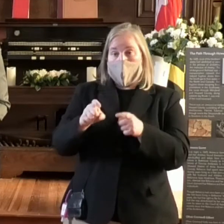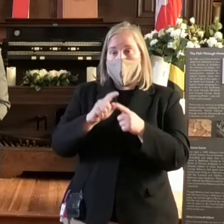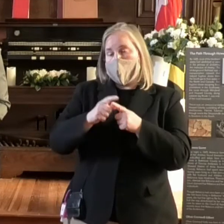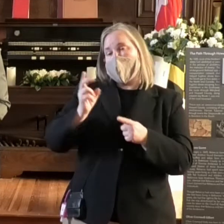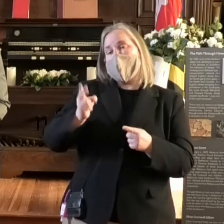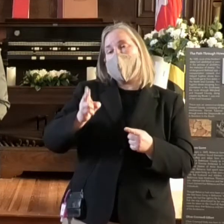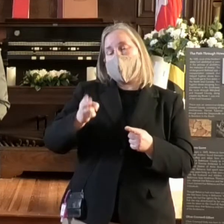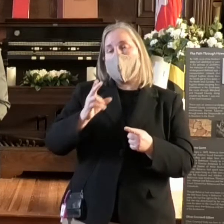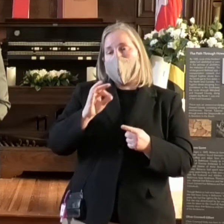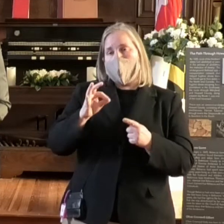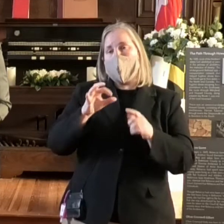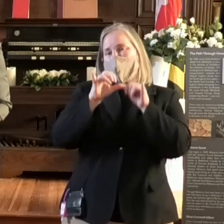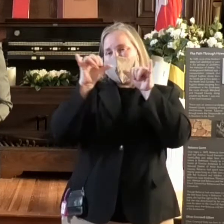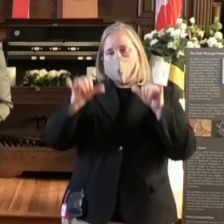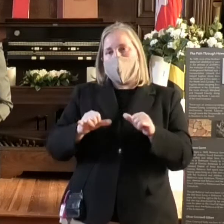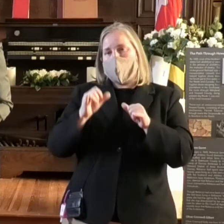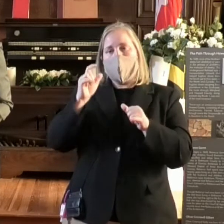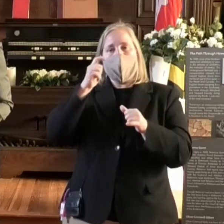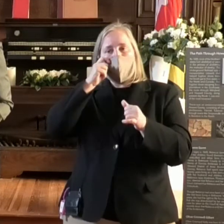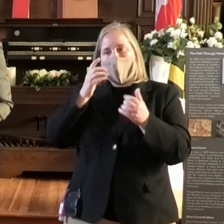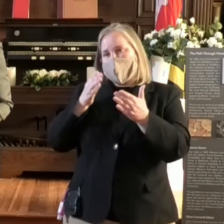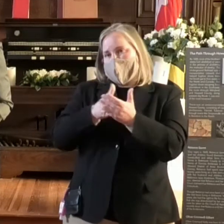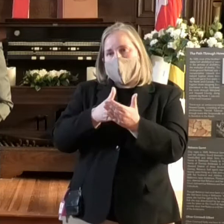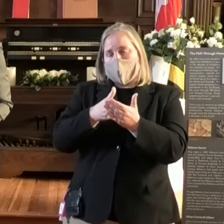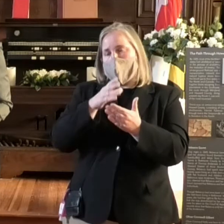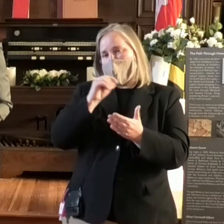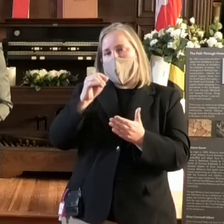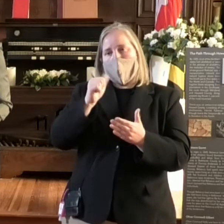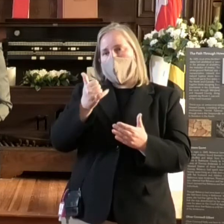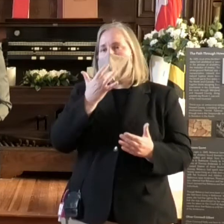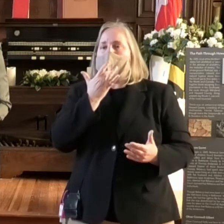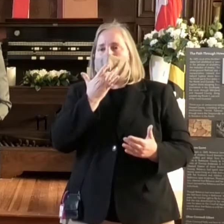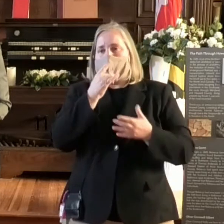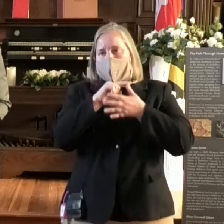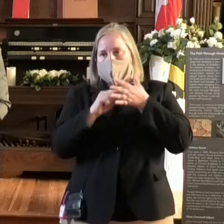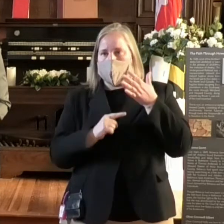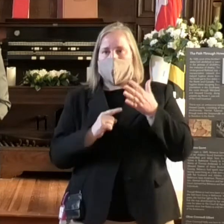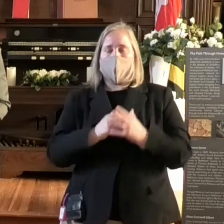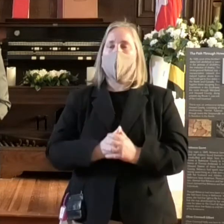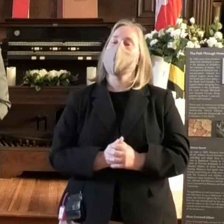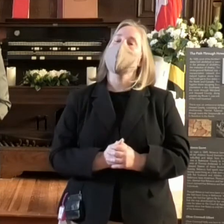history of systemic racism and other biases.